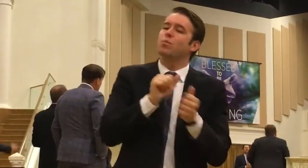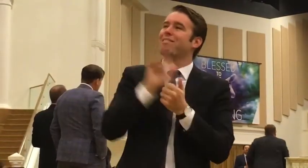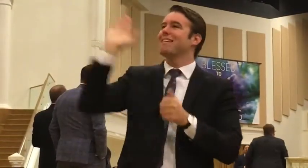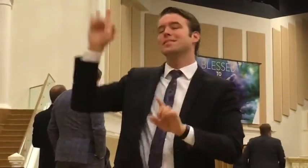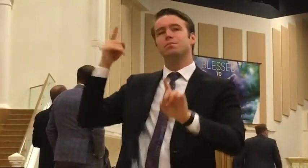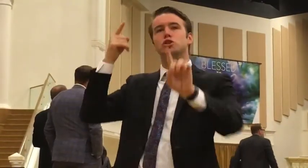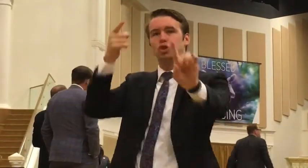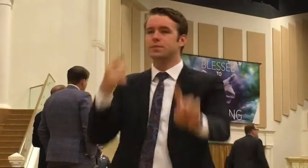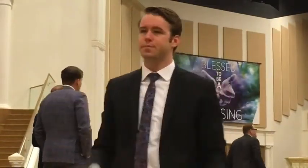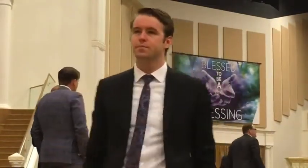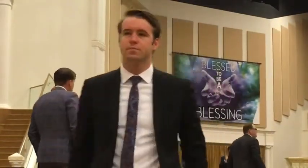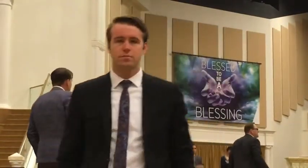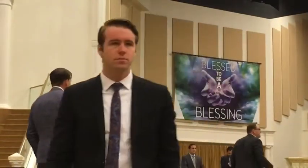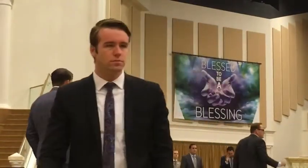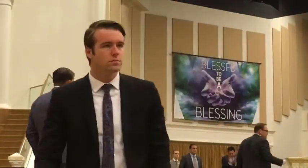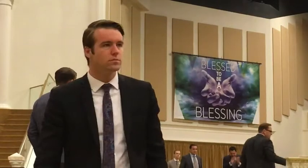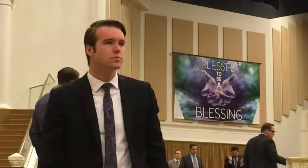mission.